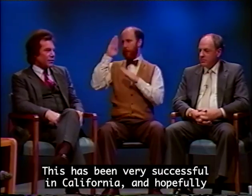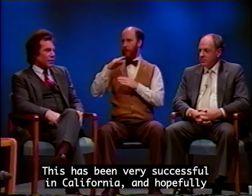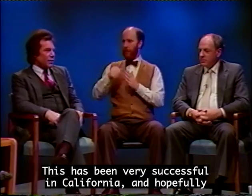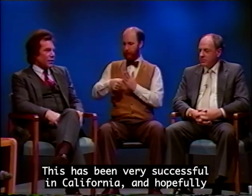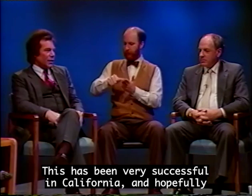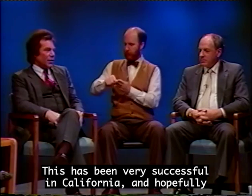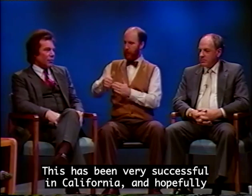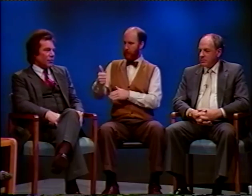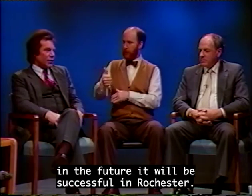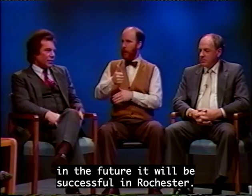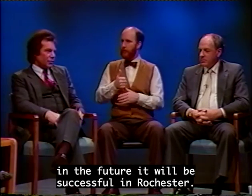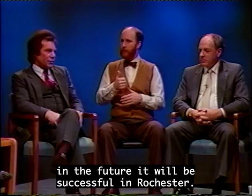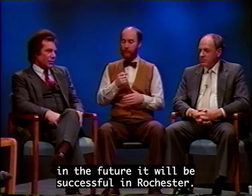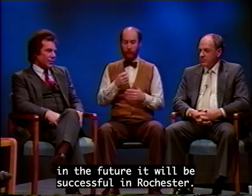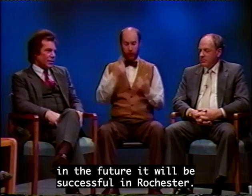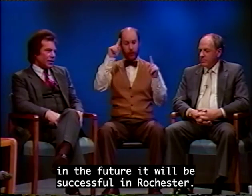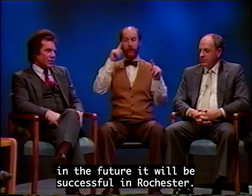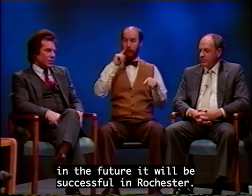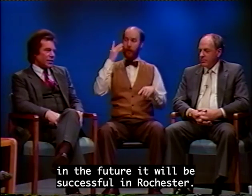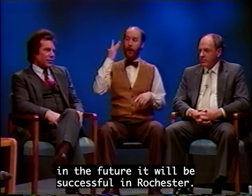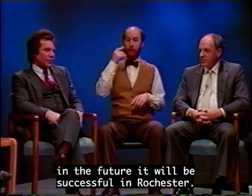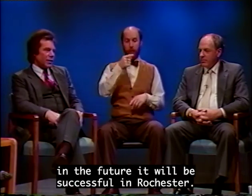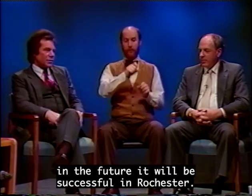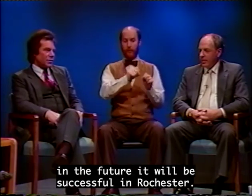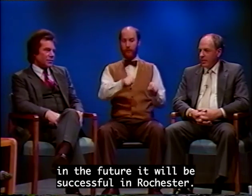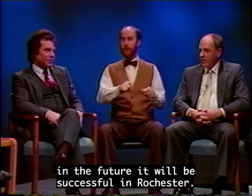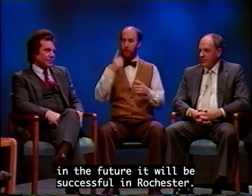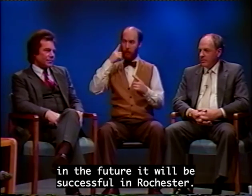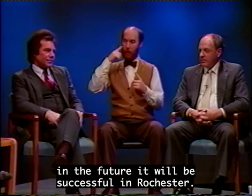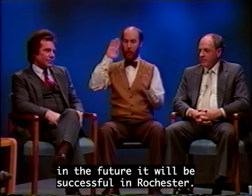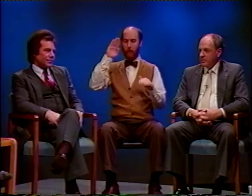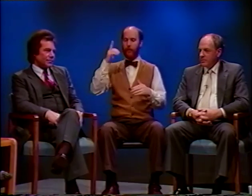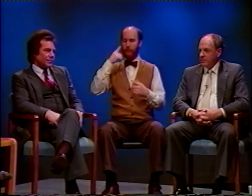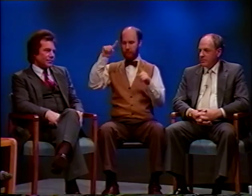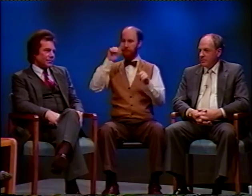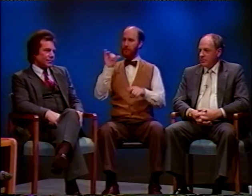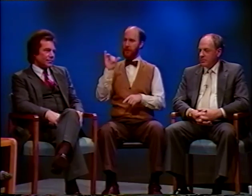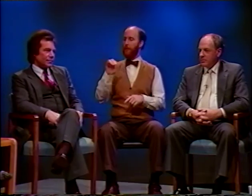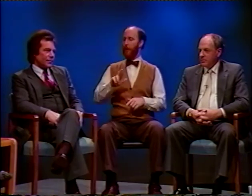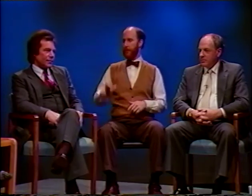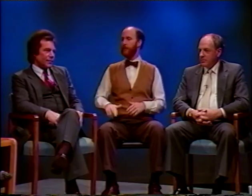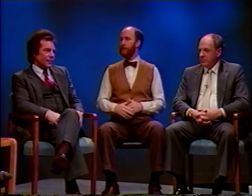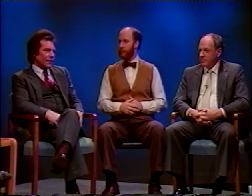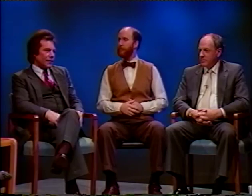California, and hopefully in the future it'll be successful in Rochester.